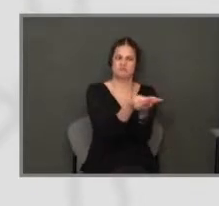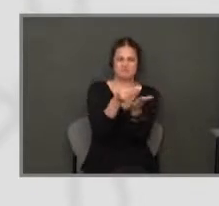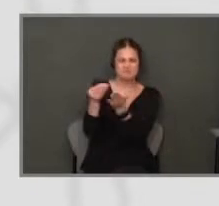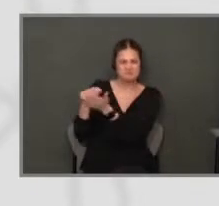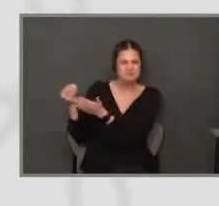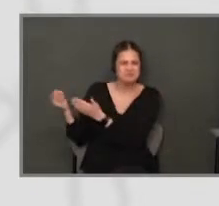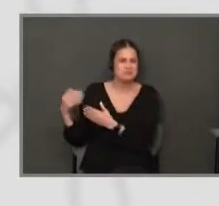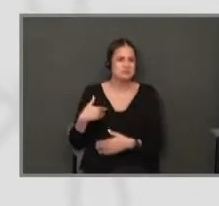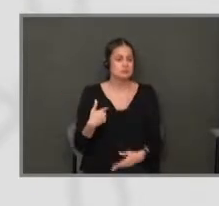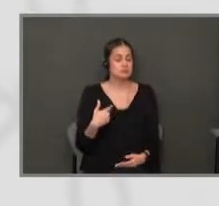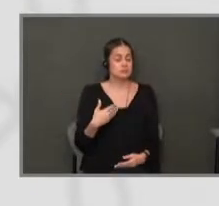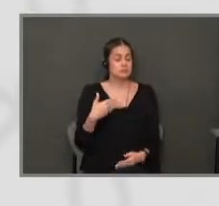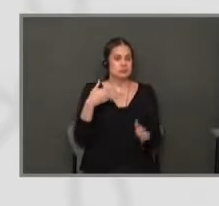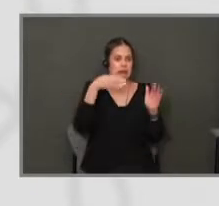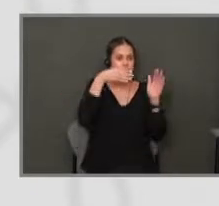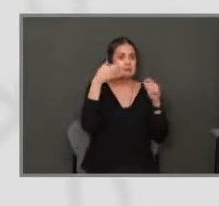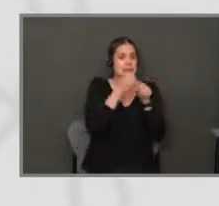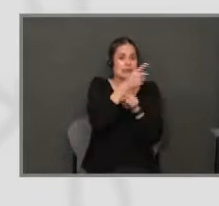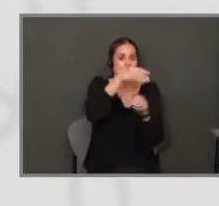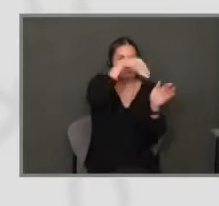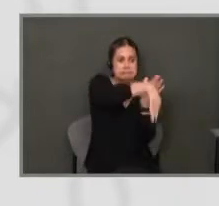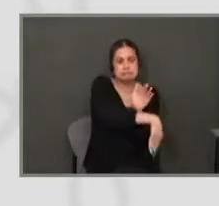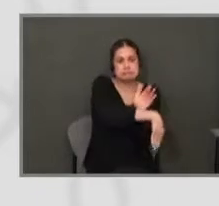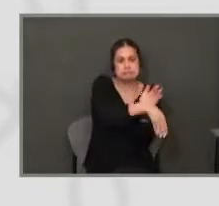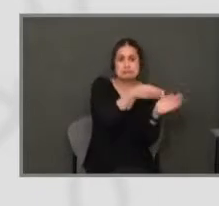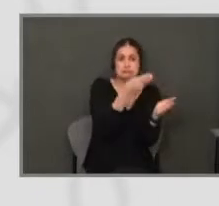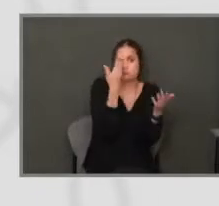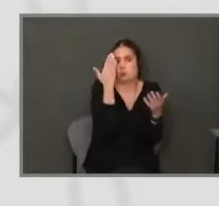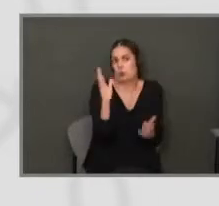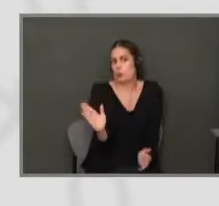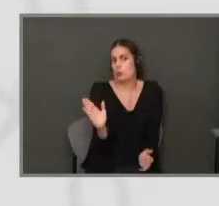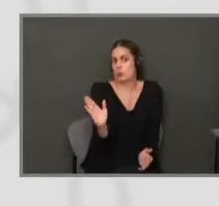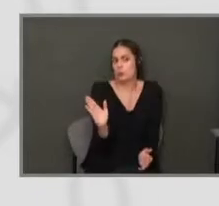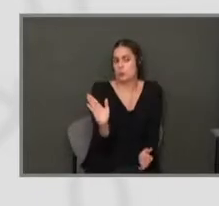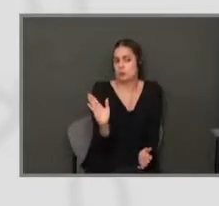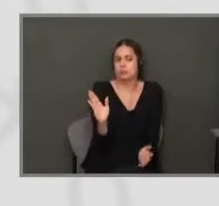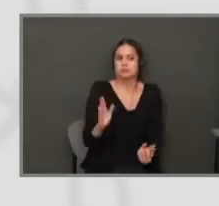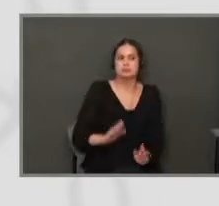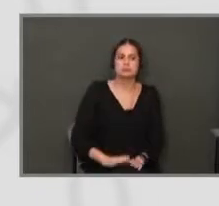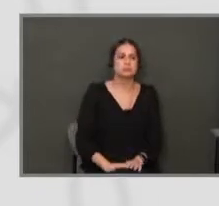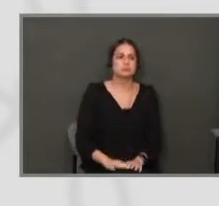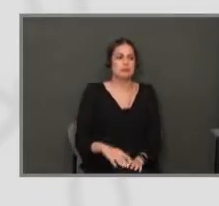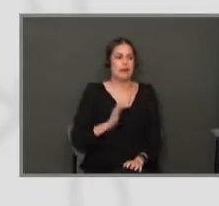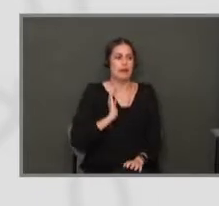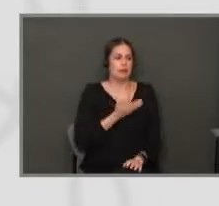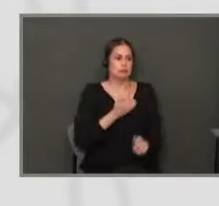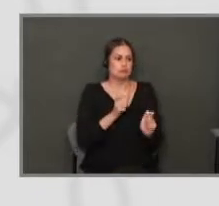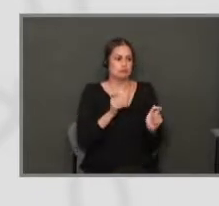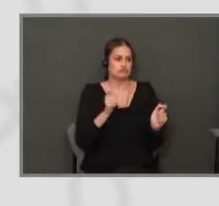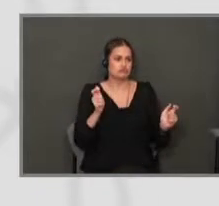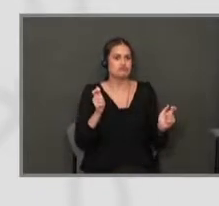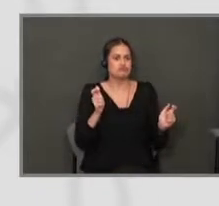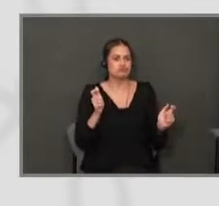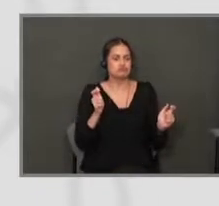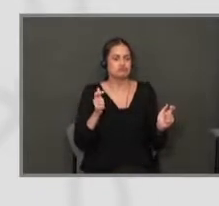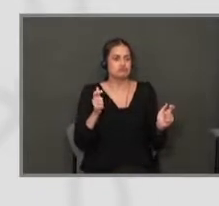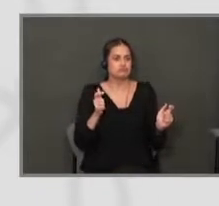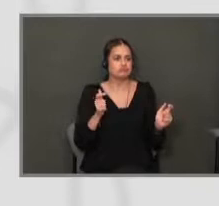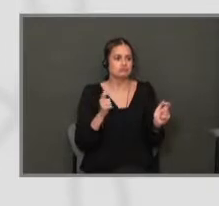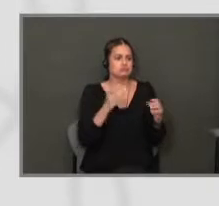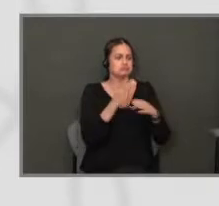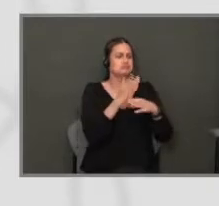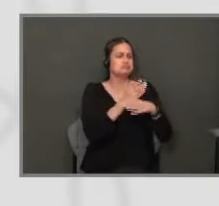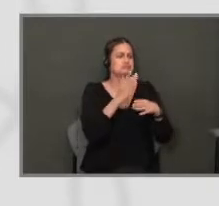Will there be a recession next year? Who knows? We are moderately conservative in terms of our growth. Going forward, we're projecting an